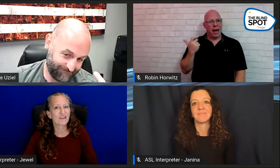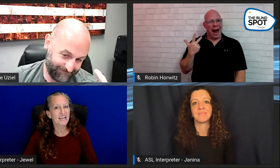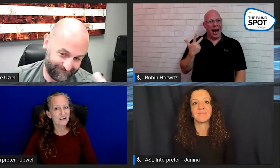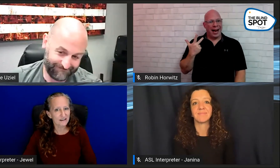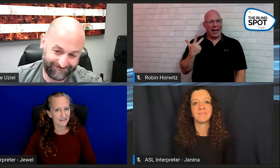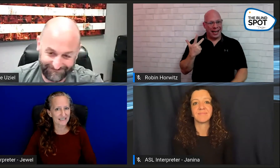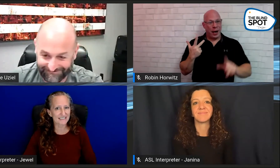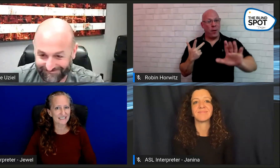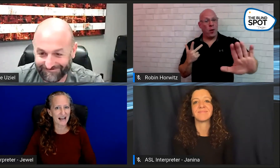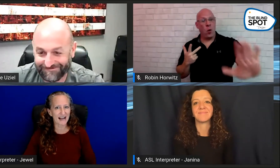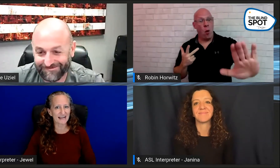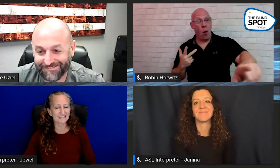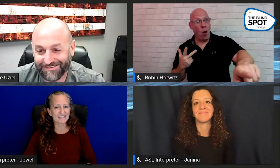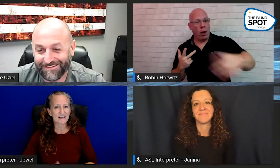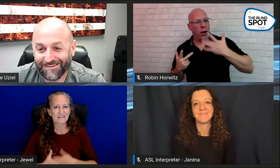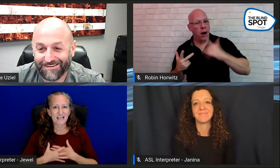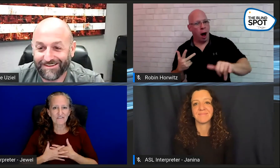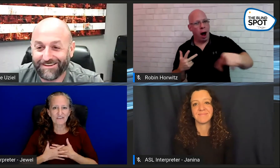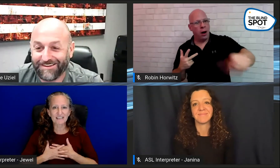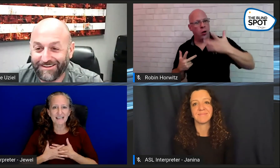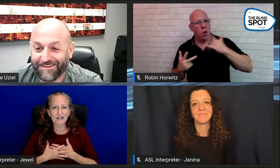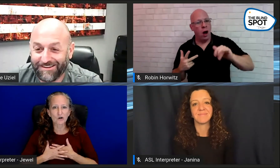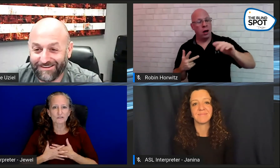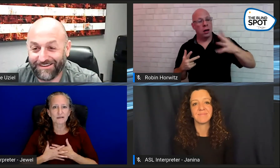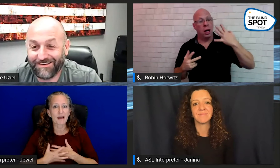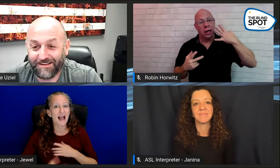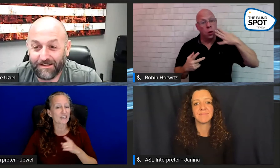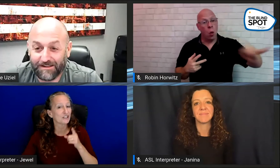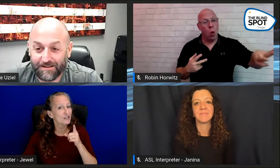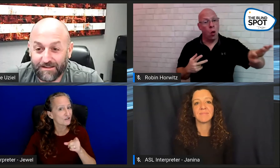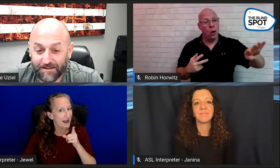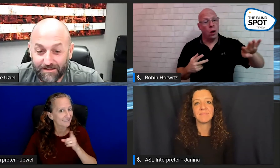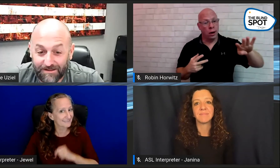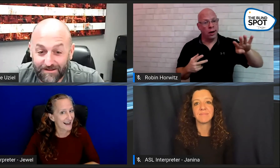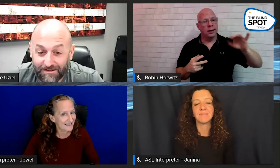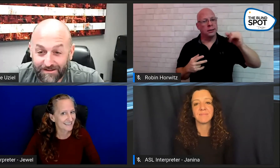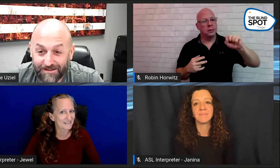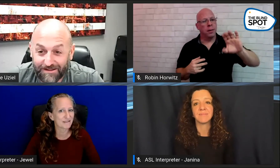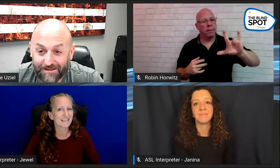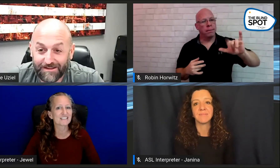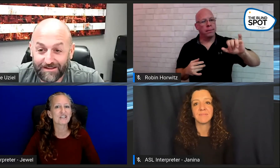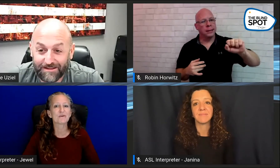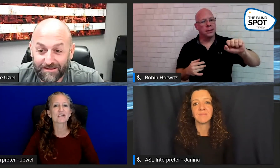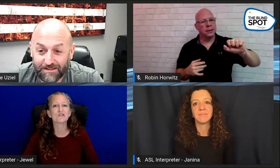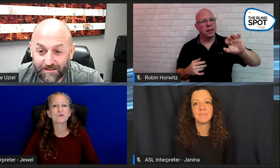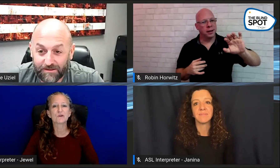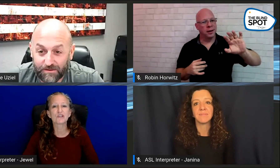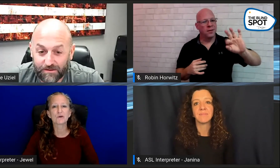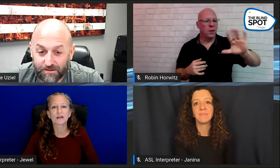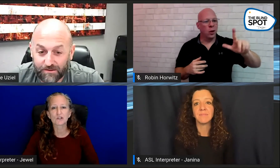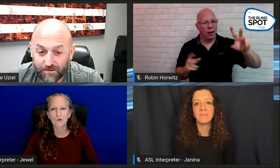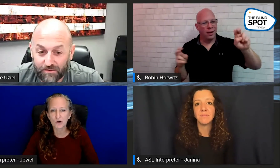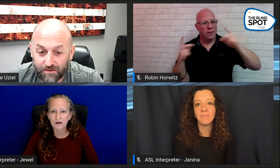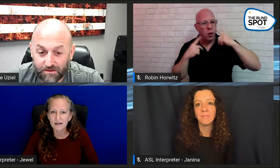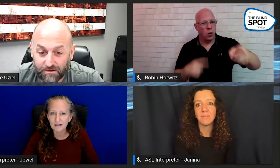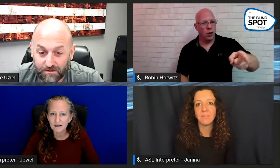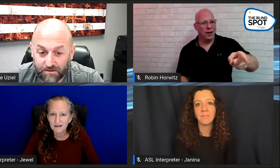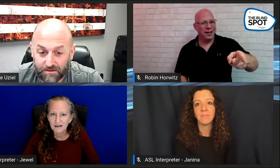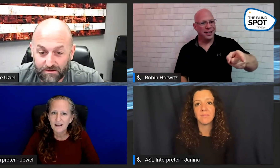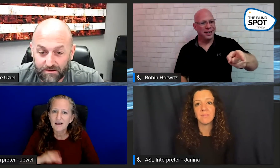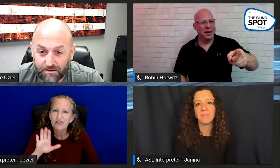this fear inside that you feel like you're holding back. You got lucky because you